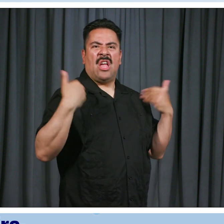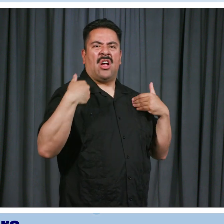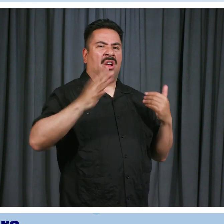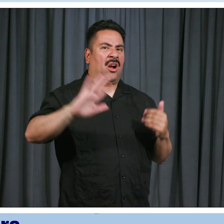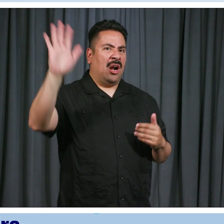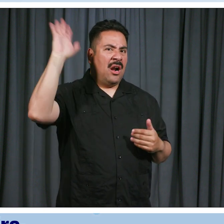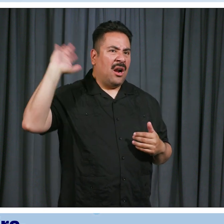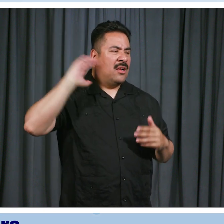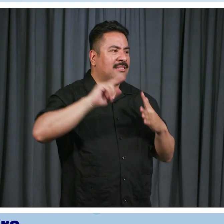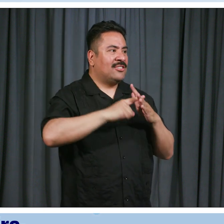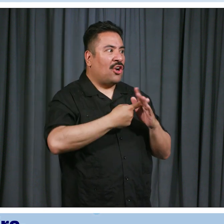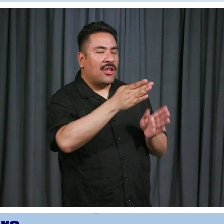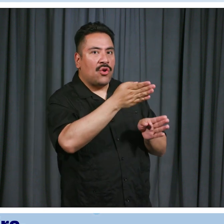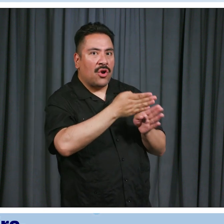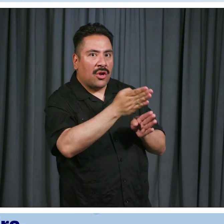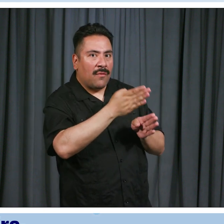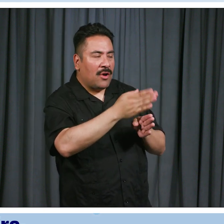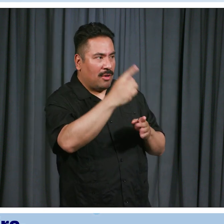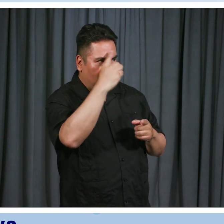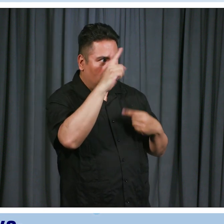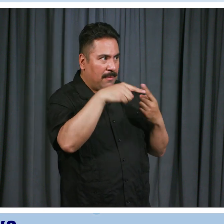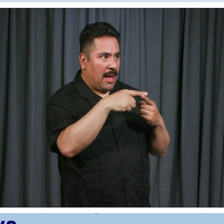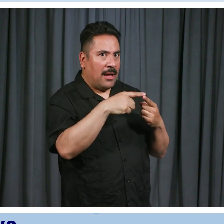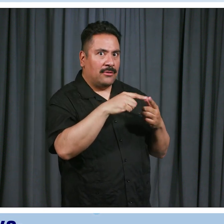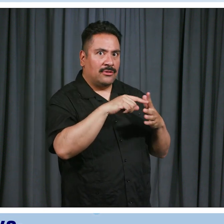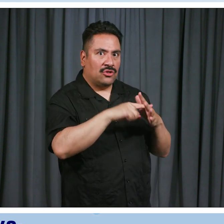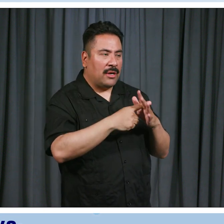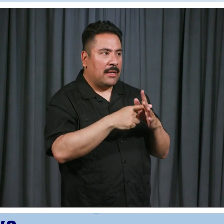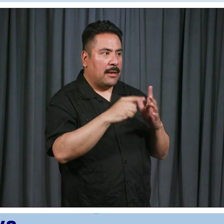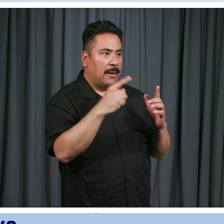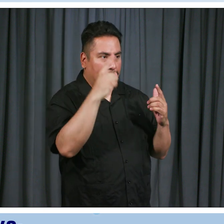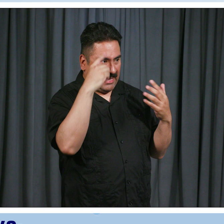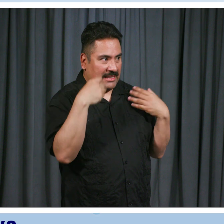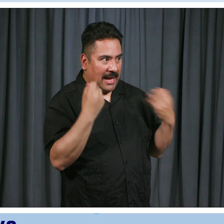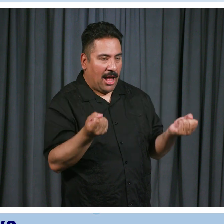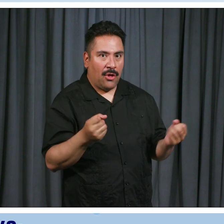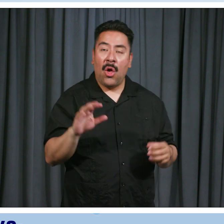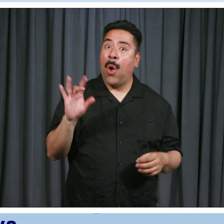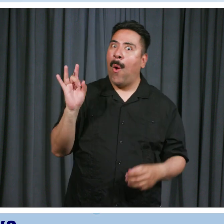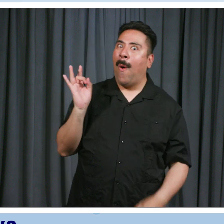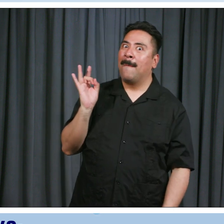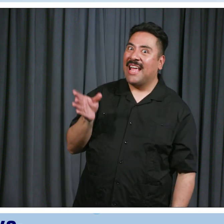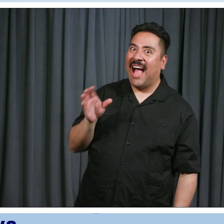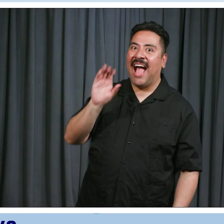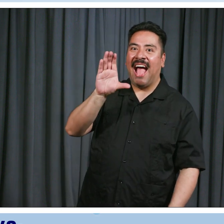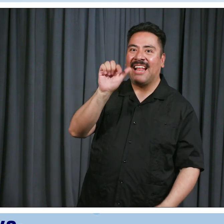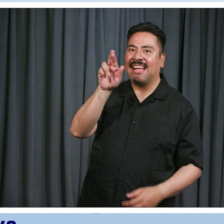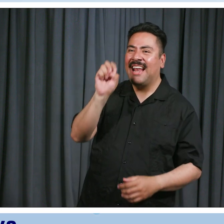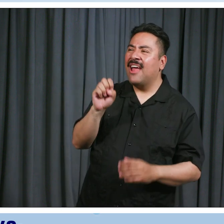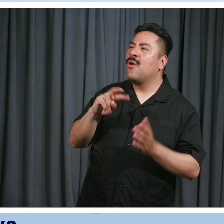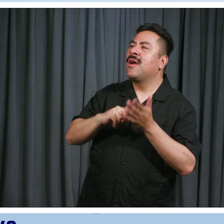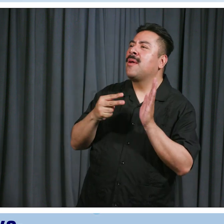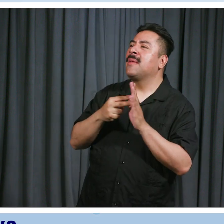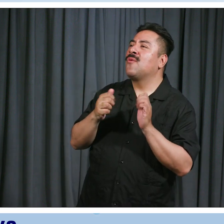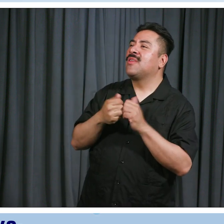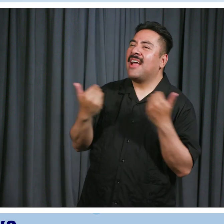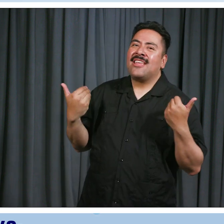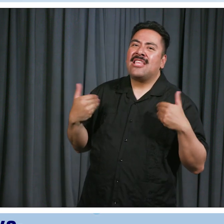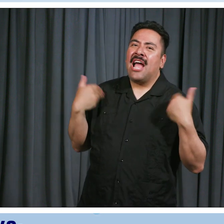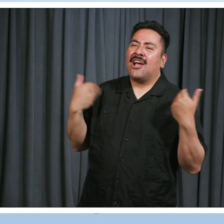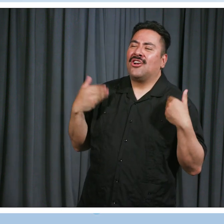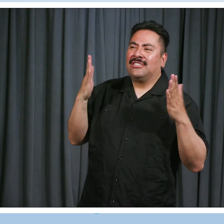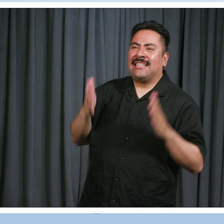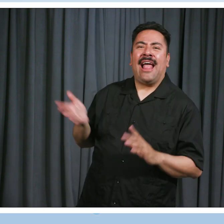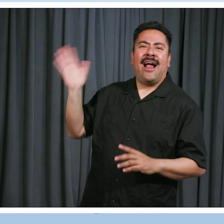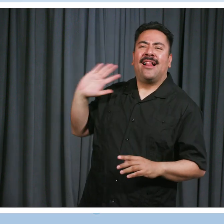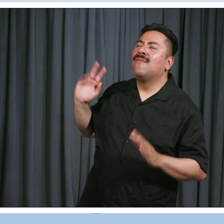maybe as you were thinking about going into mental health. Oh my God, so Claire, so many things. What do you mean my younger self, Claire? What are